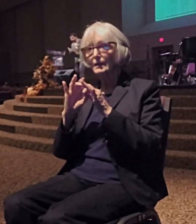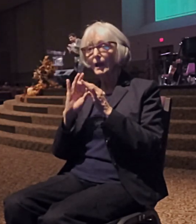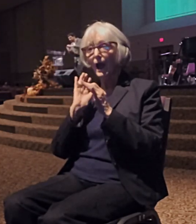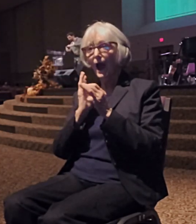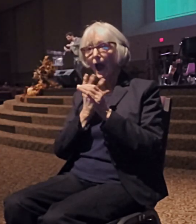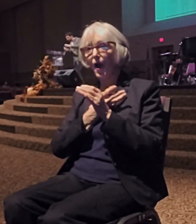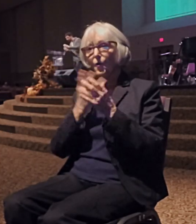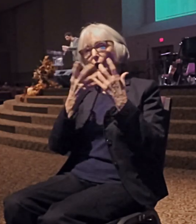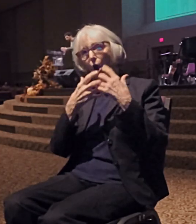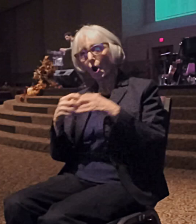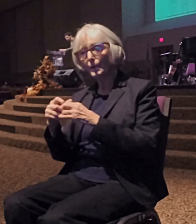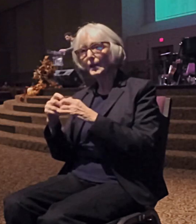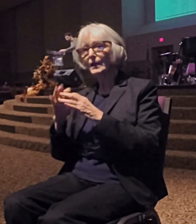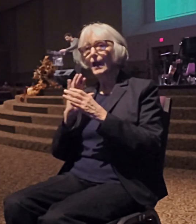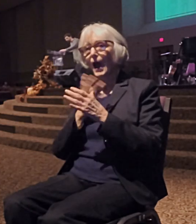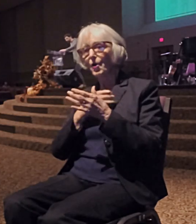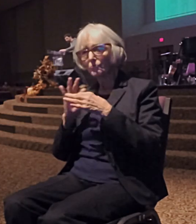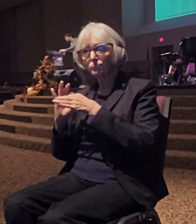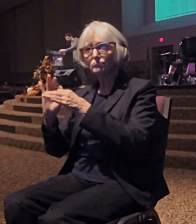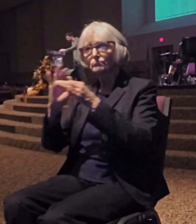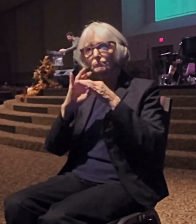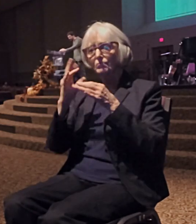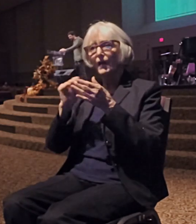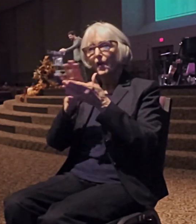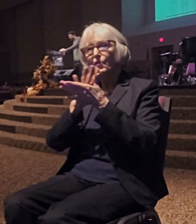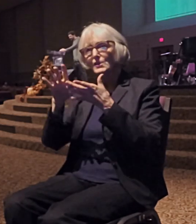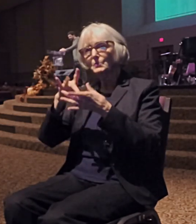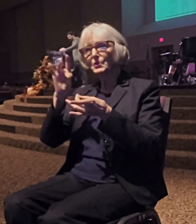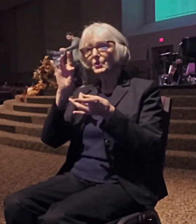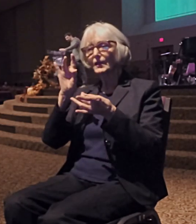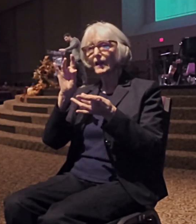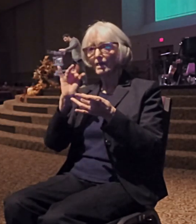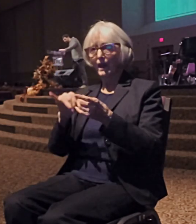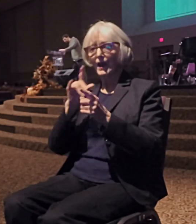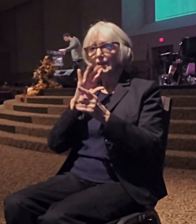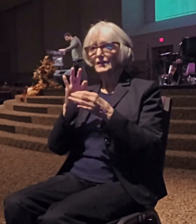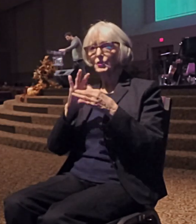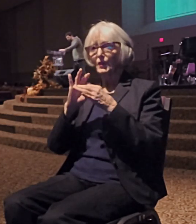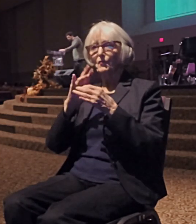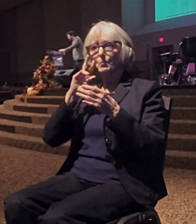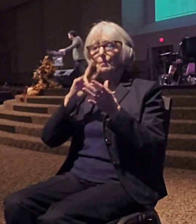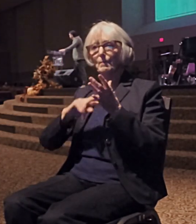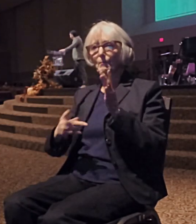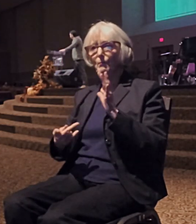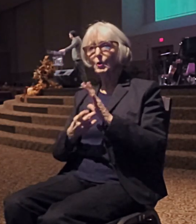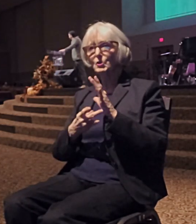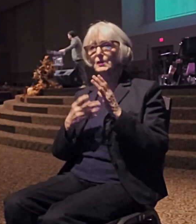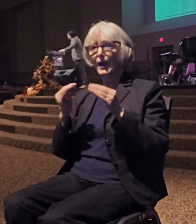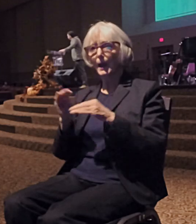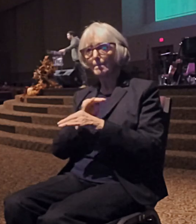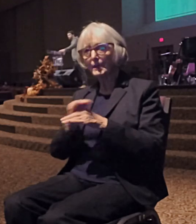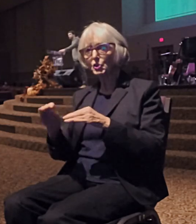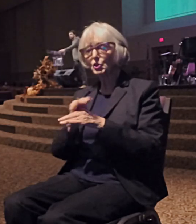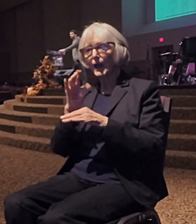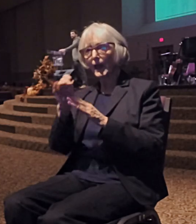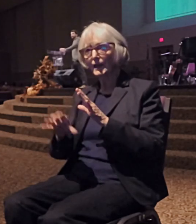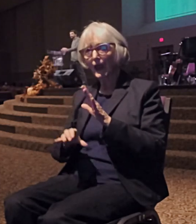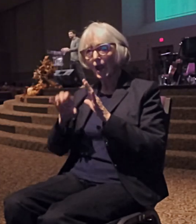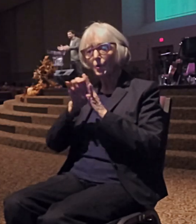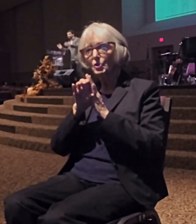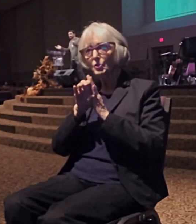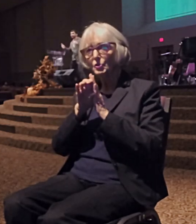our harmony, our being of one accord by the Holy Spirit is a unity of purpose and mission and character. What should